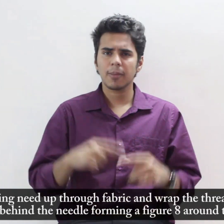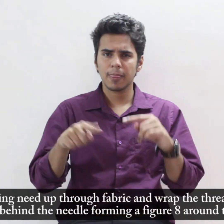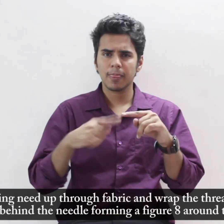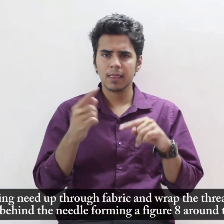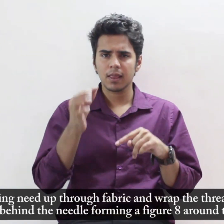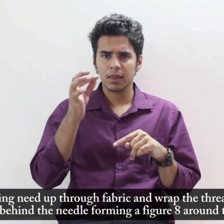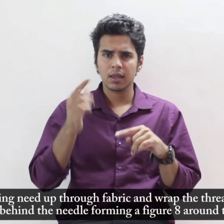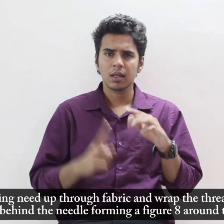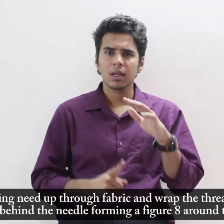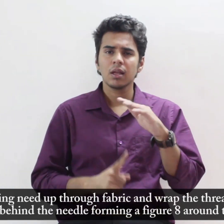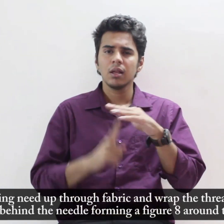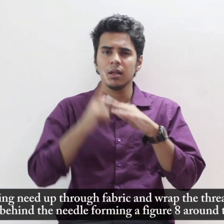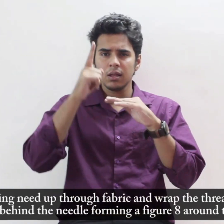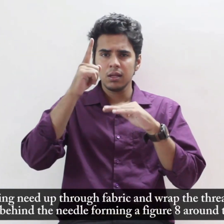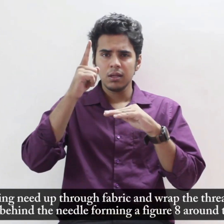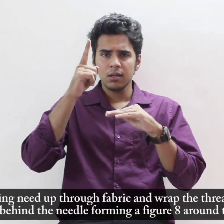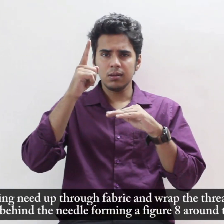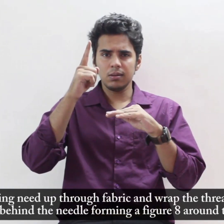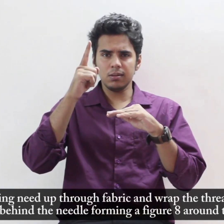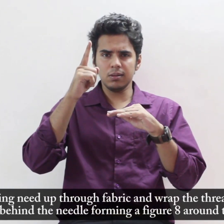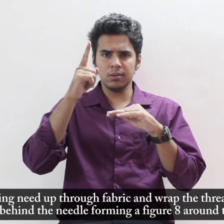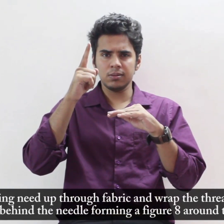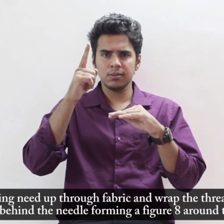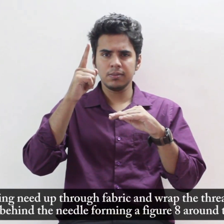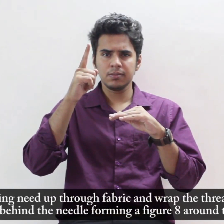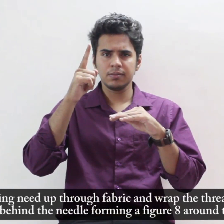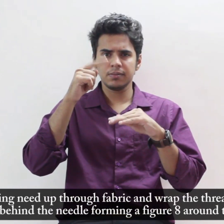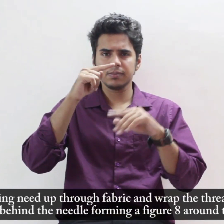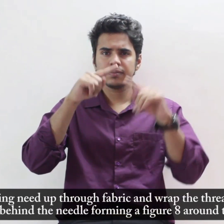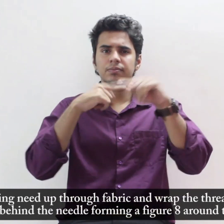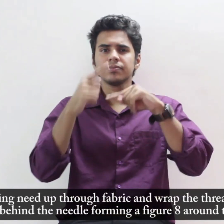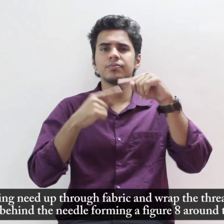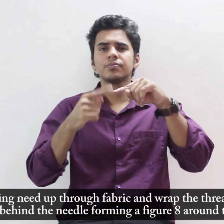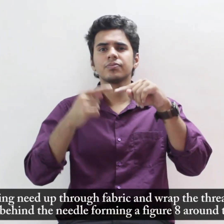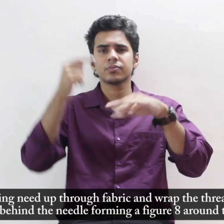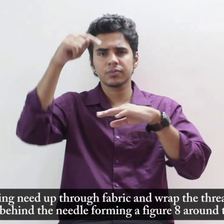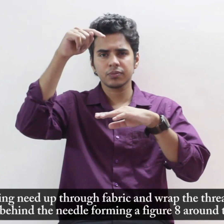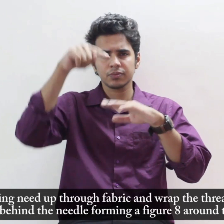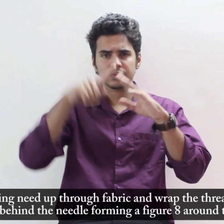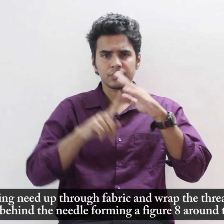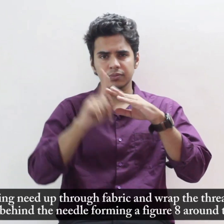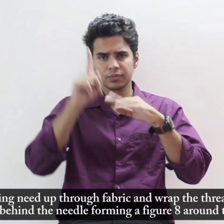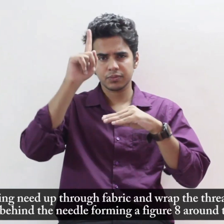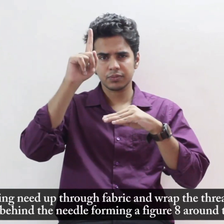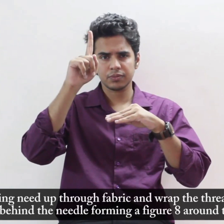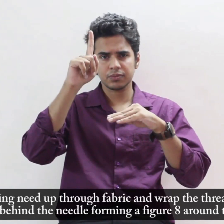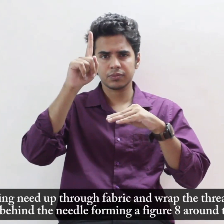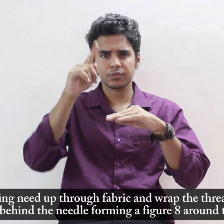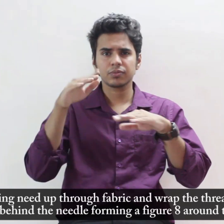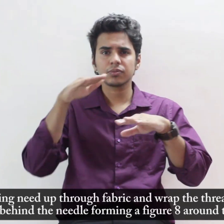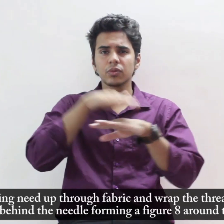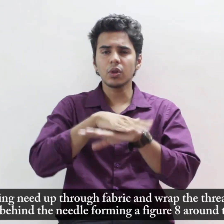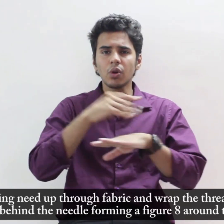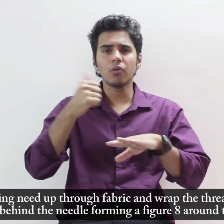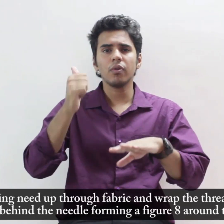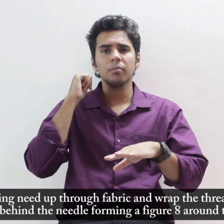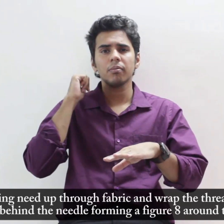Bring the needle up through fabric and wrap the thread up, over and behind the needle, forming a figure 8 around the